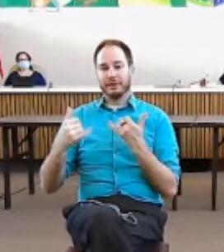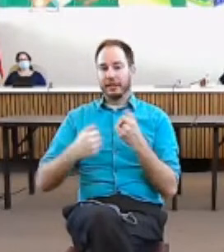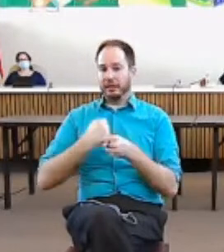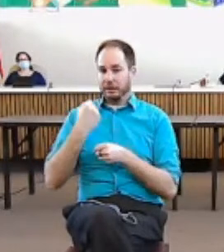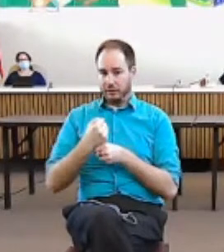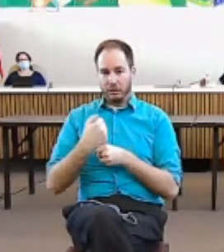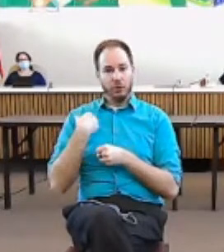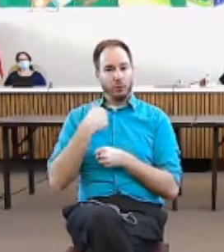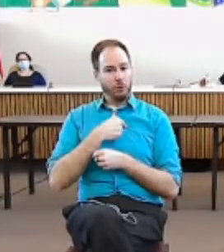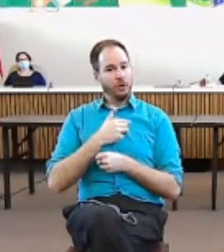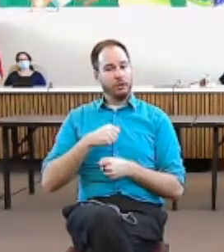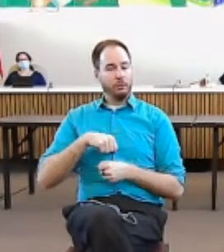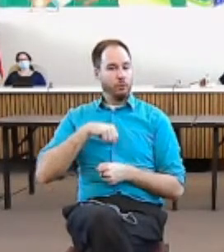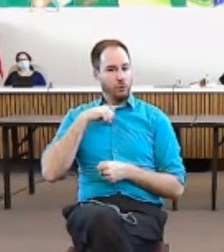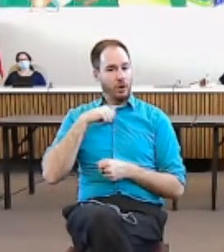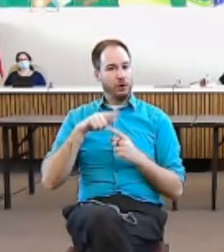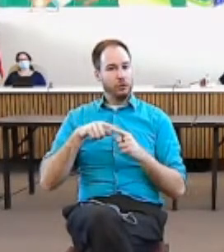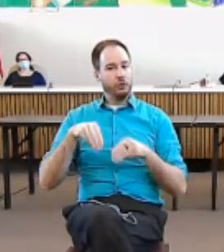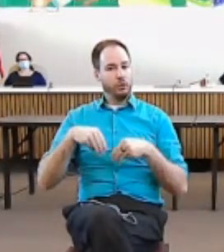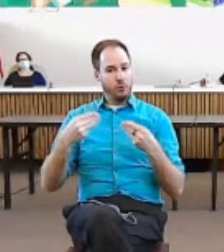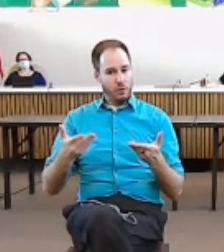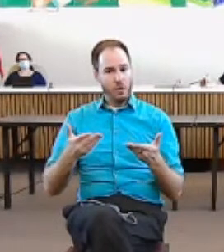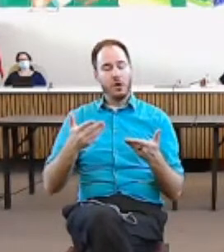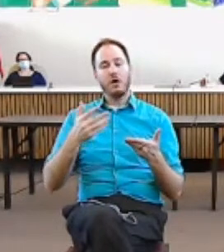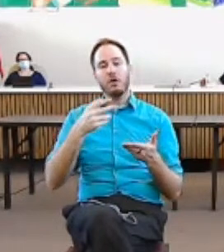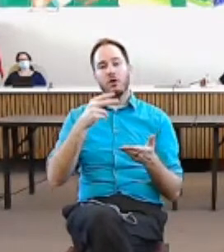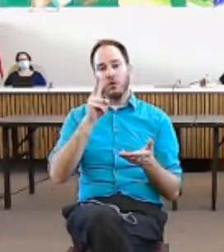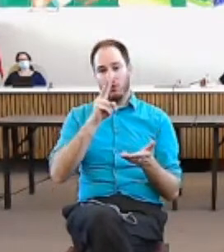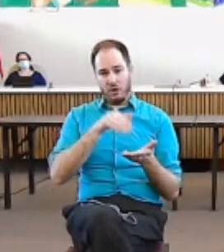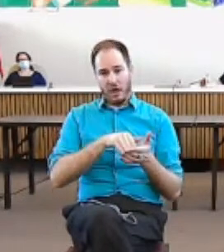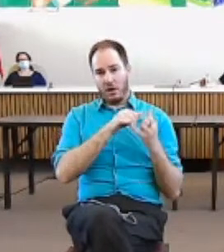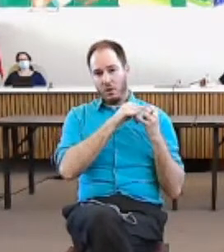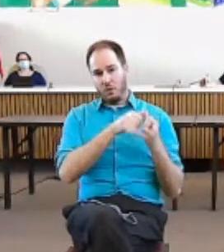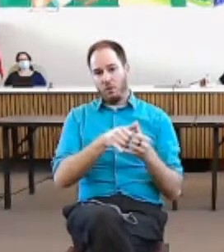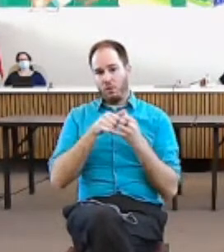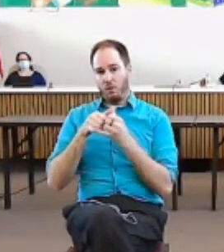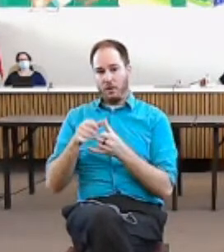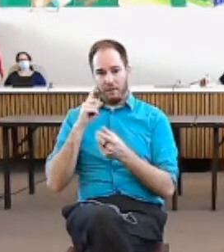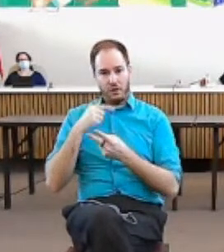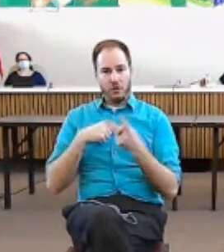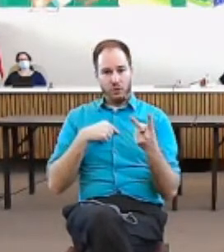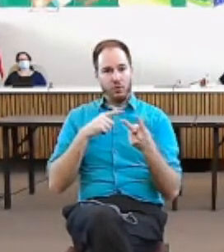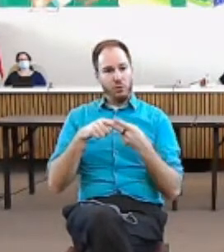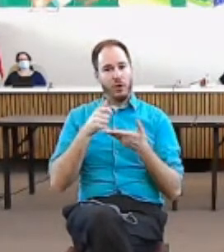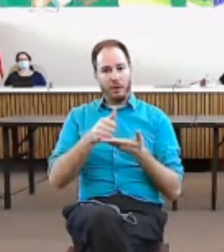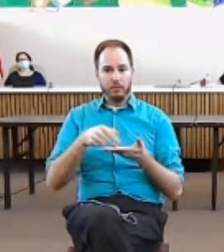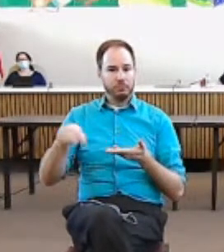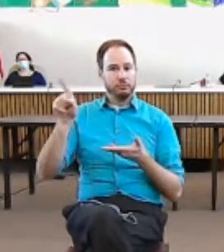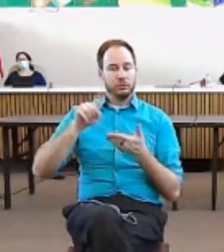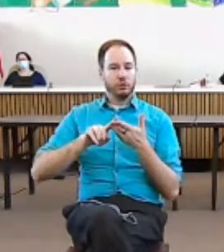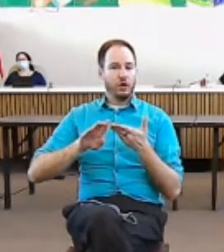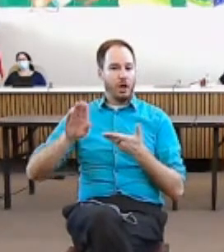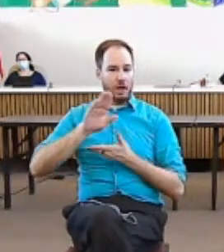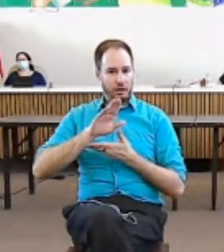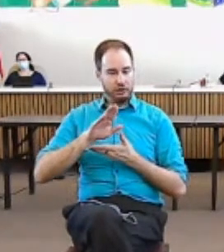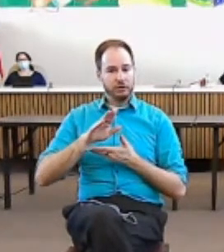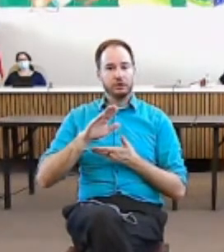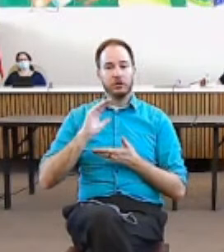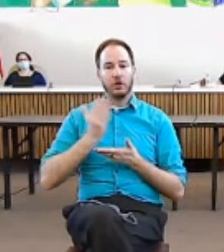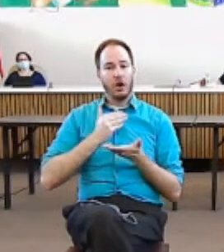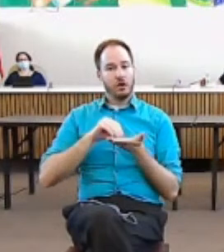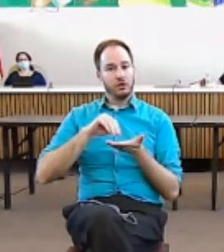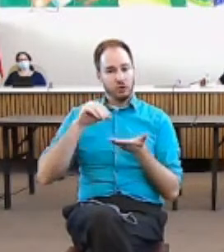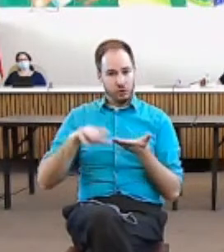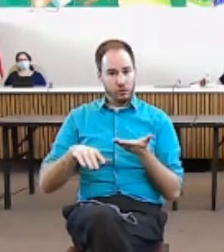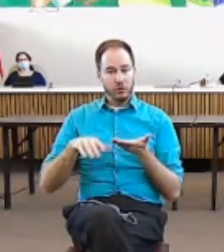we are able to give $2,000 to each student to help them on their way. Our students have